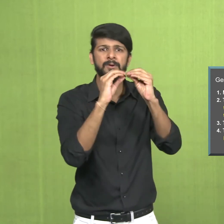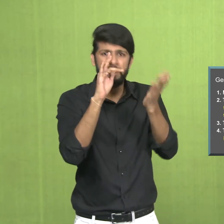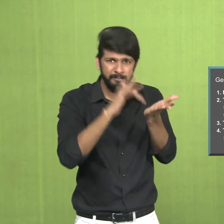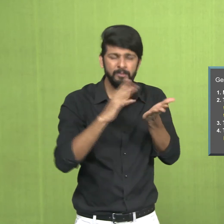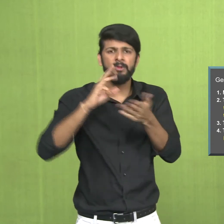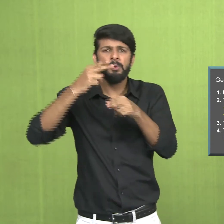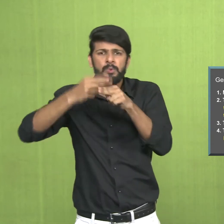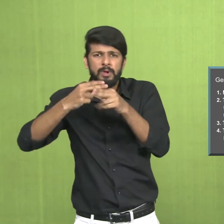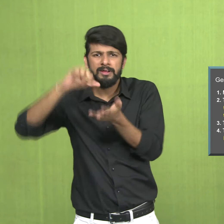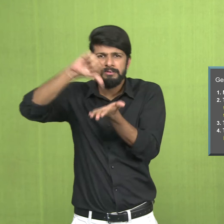trefoil motif.